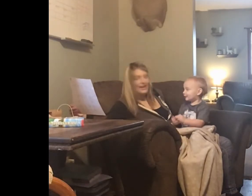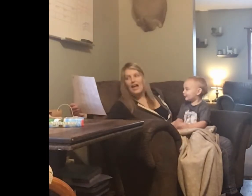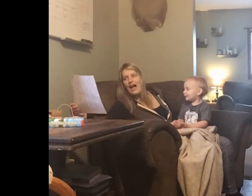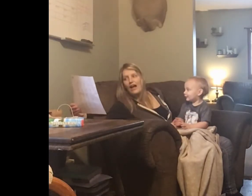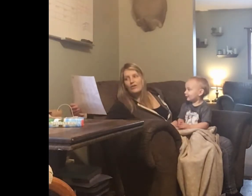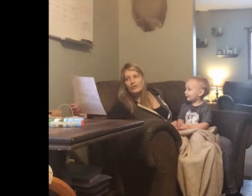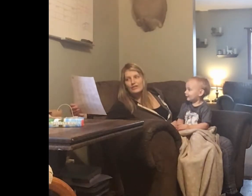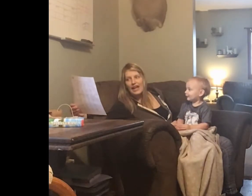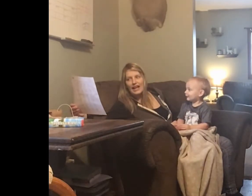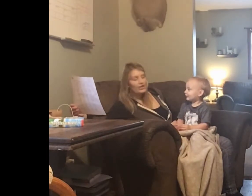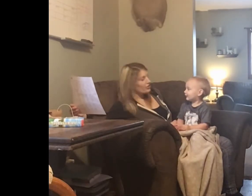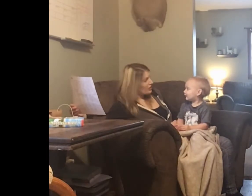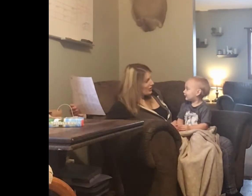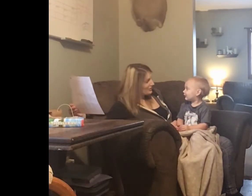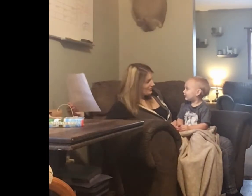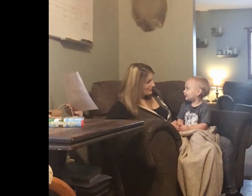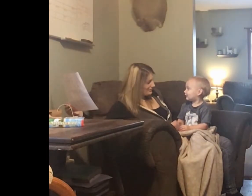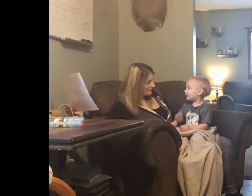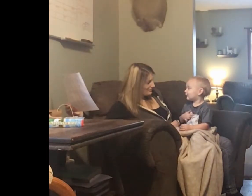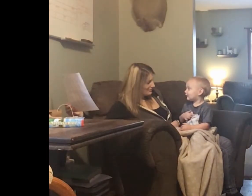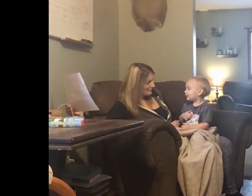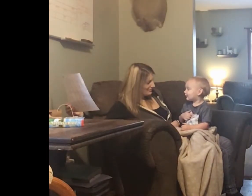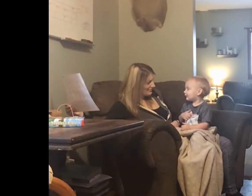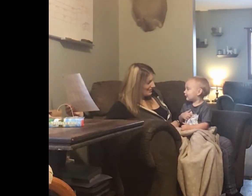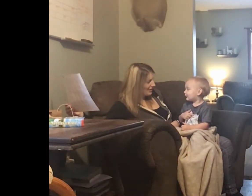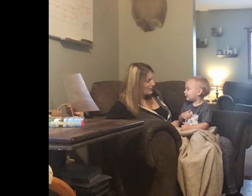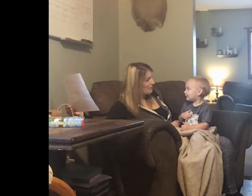How do you sign your turn? How do you sign my turn?